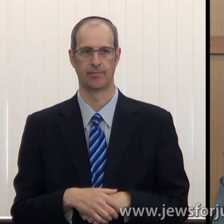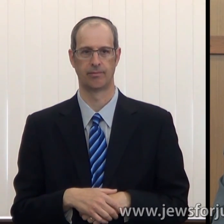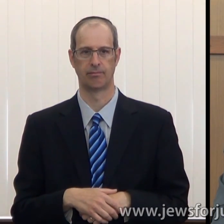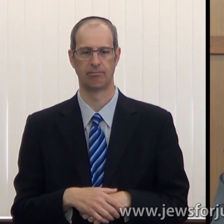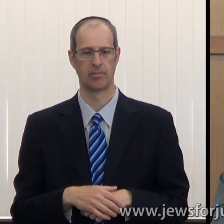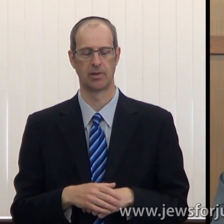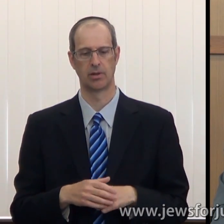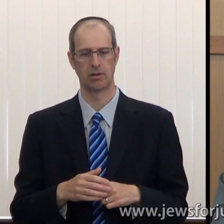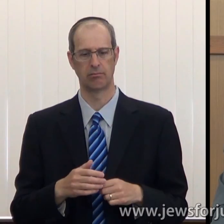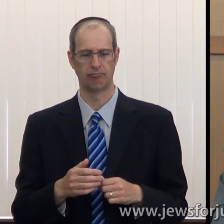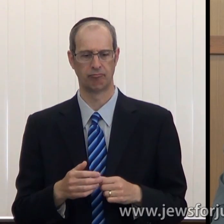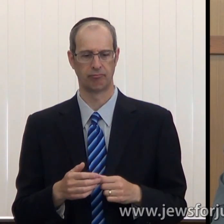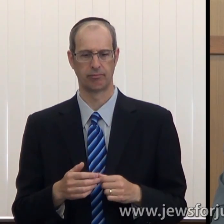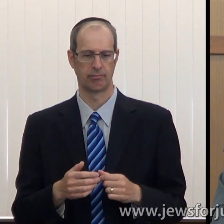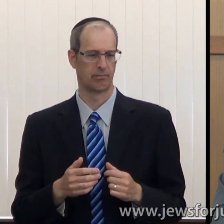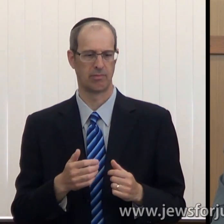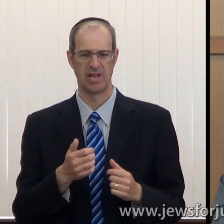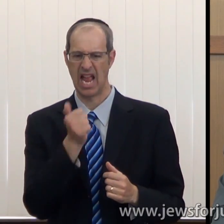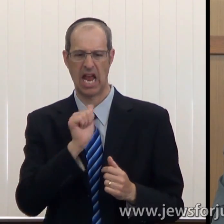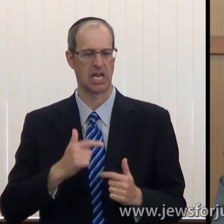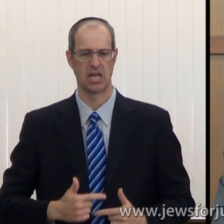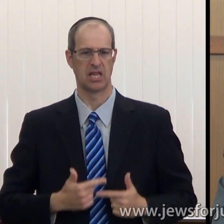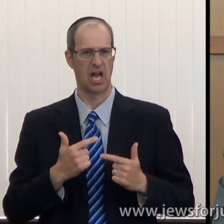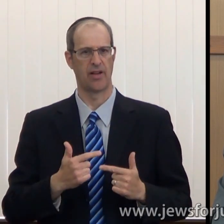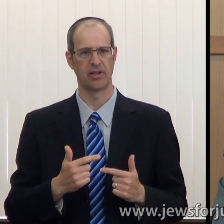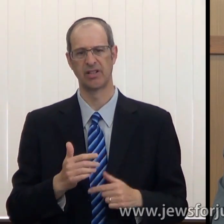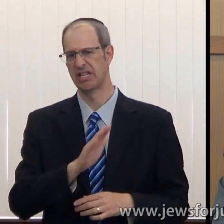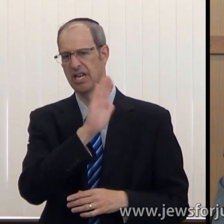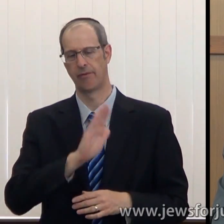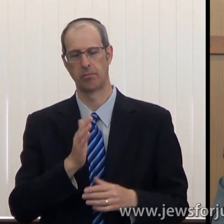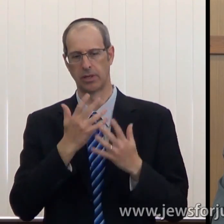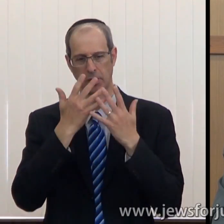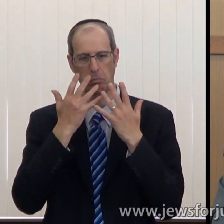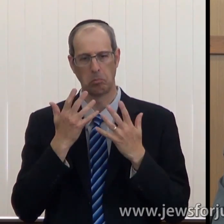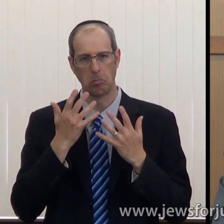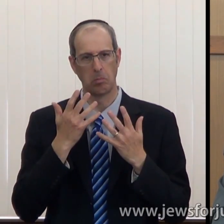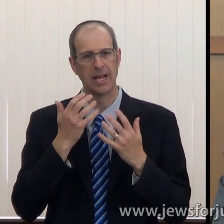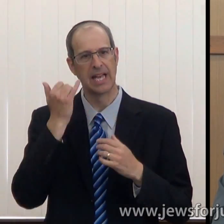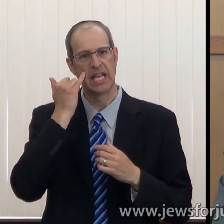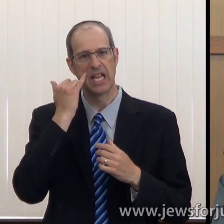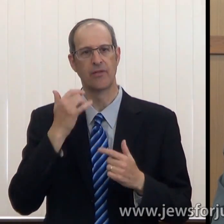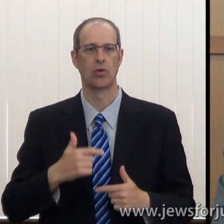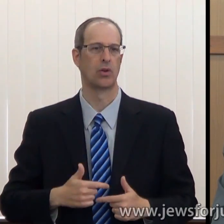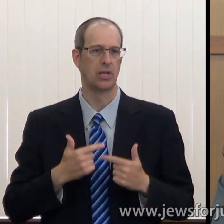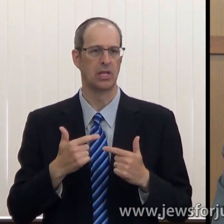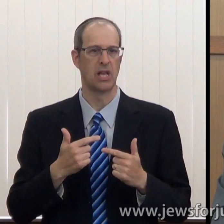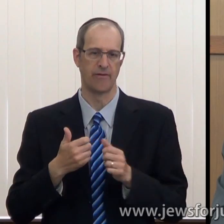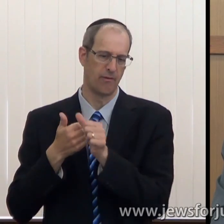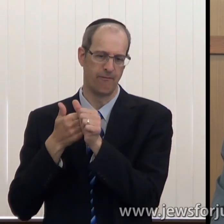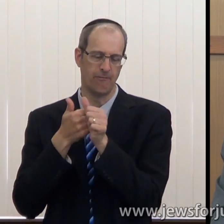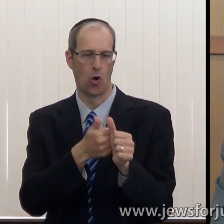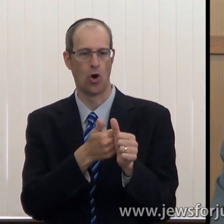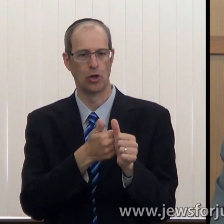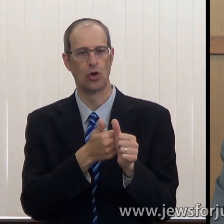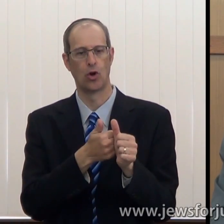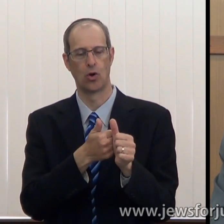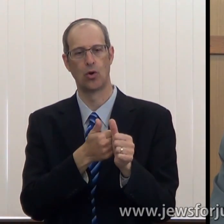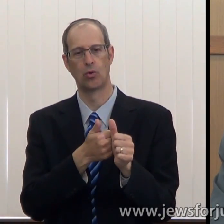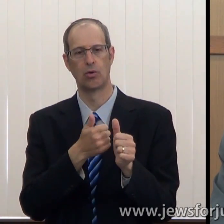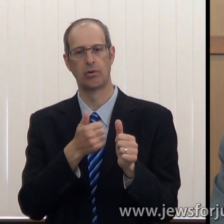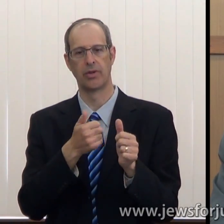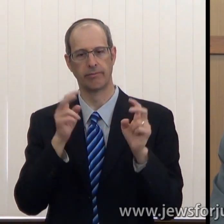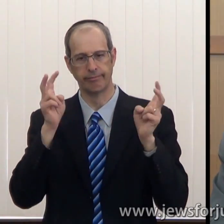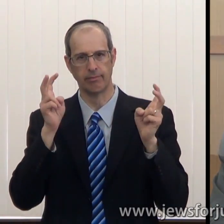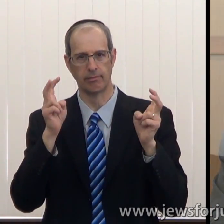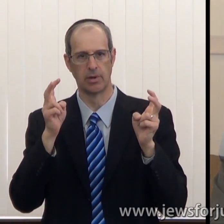Person's life can never really be sad if they're living according to the light of